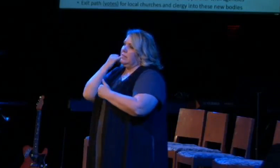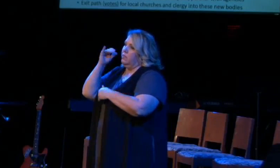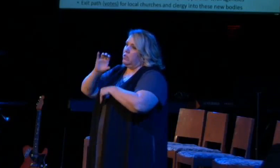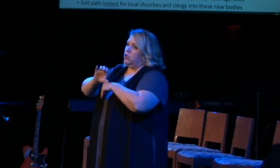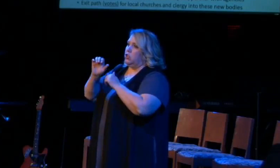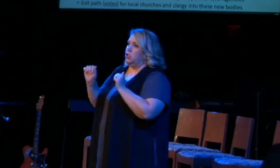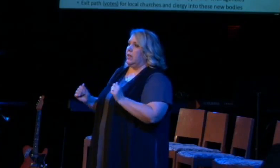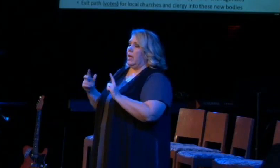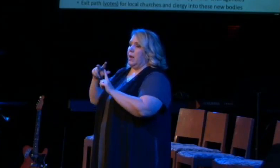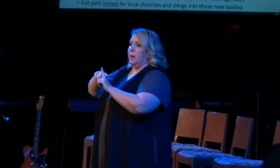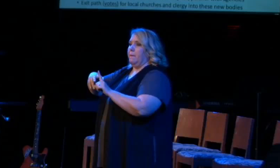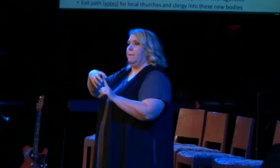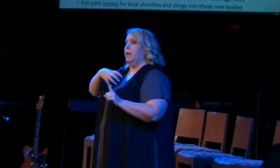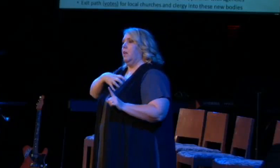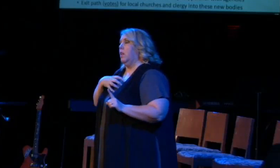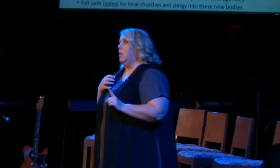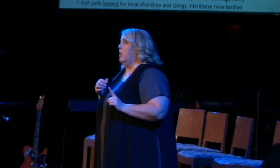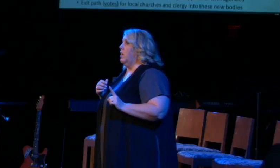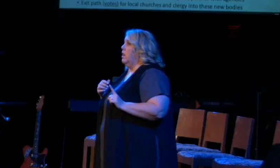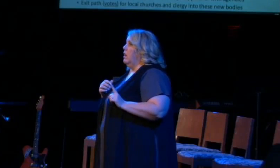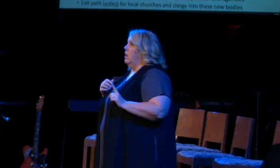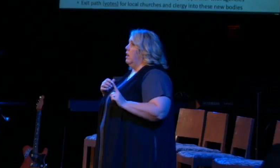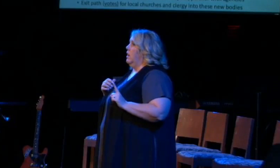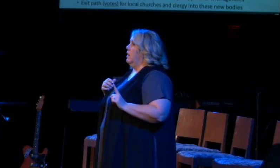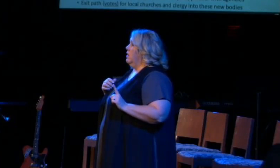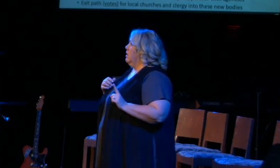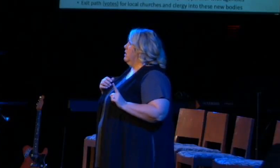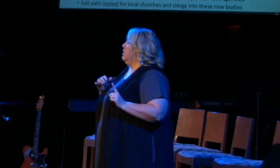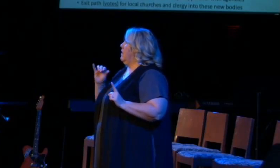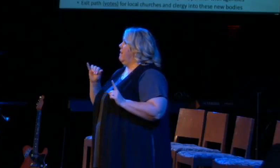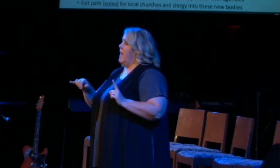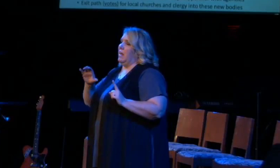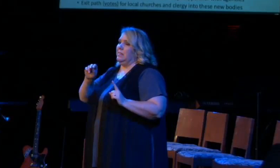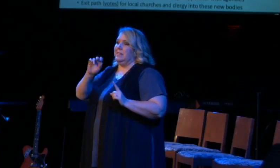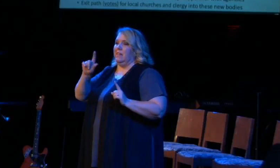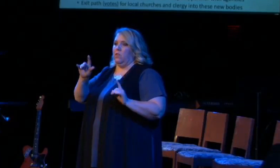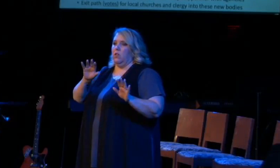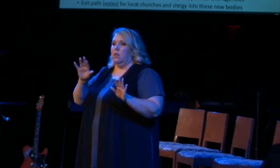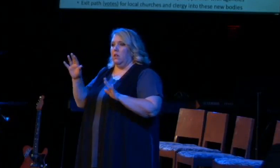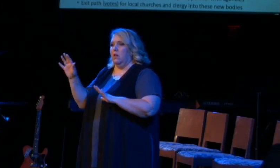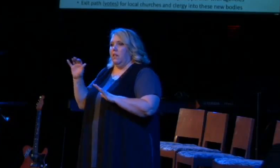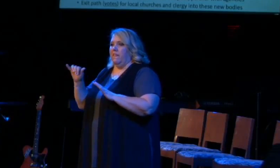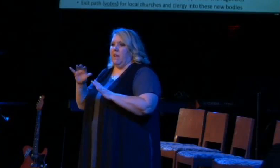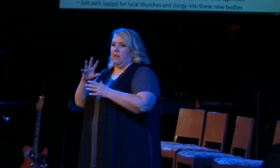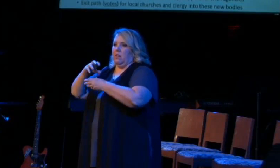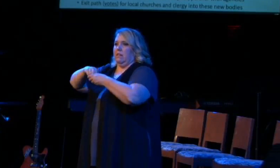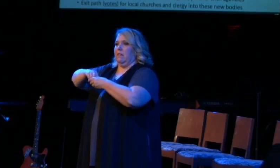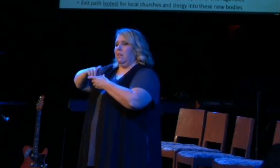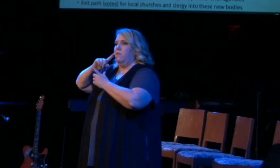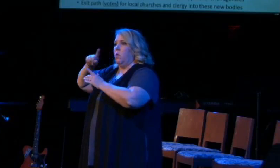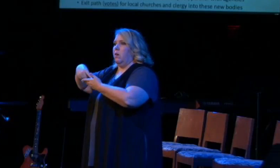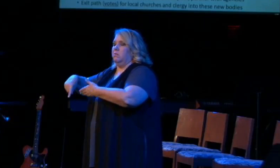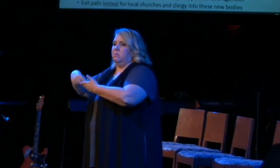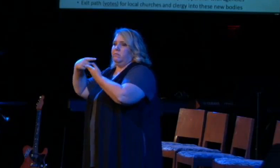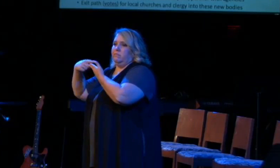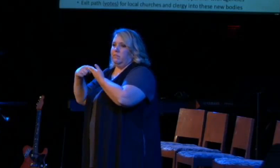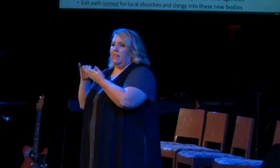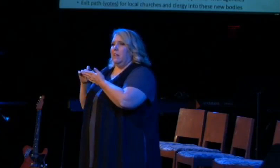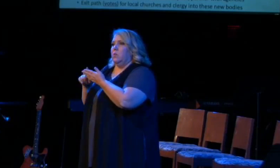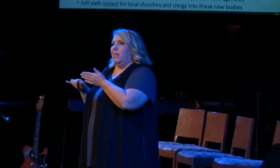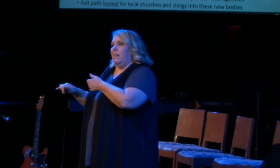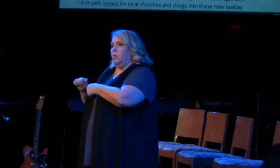can appeal something that looks like jury nullification. That's a civil term. I don't think it shows up in our petition, but that's basically what that's working